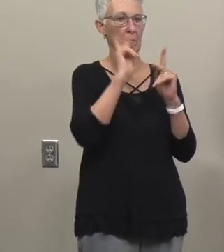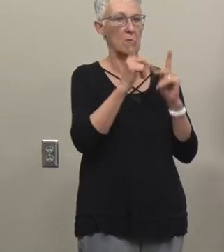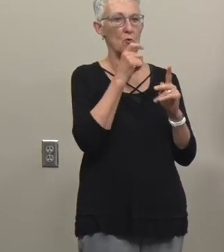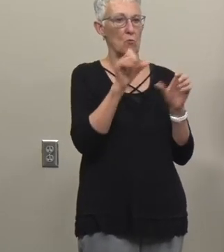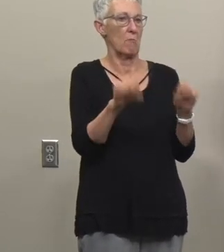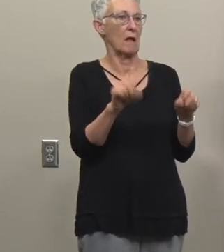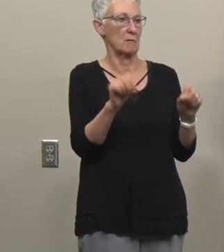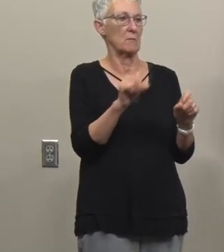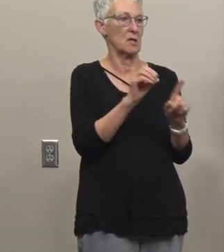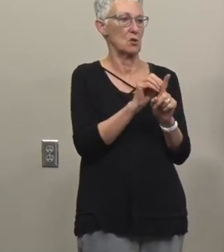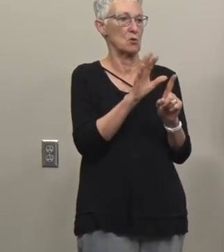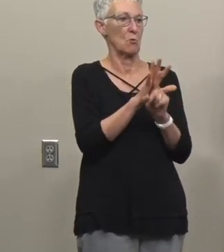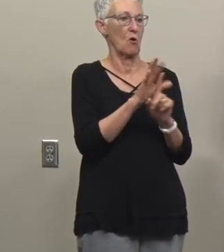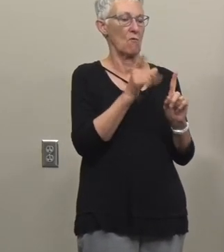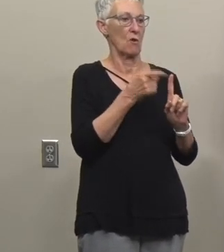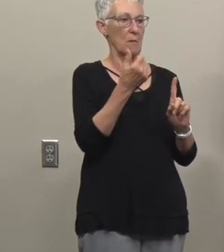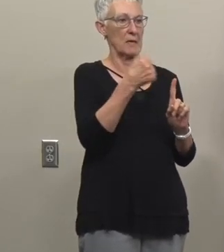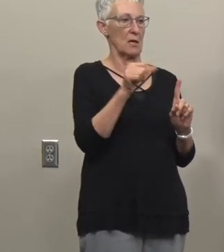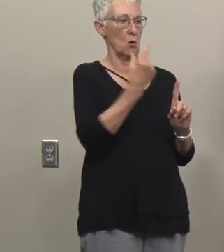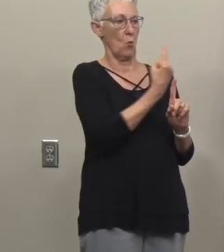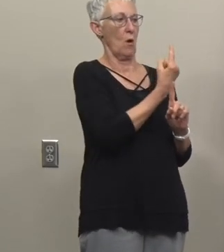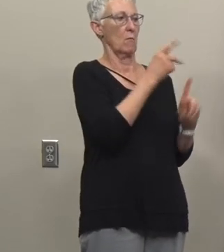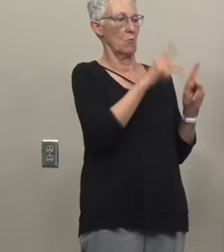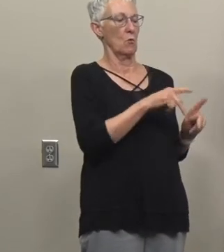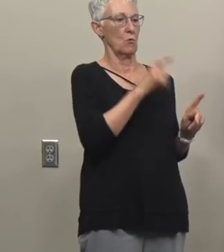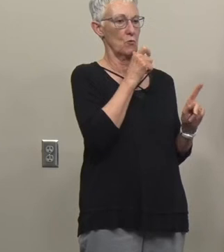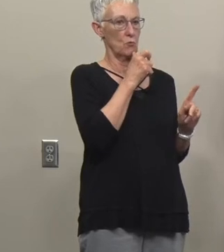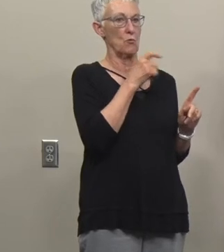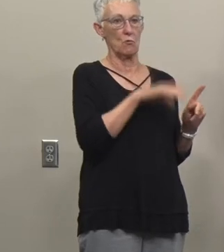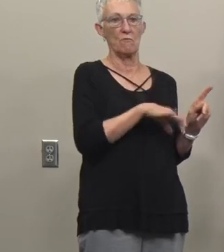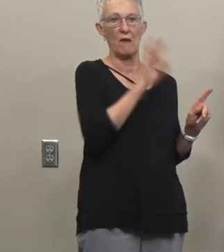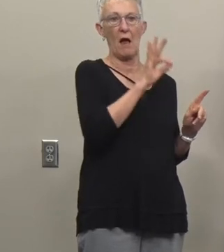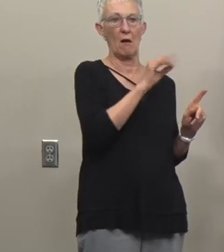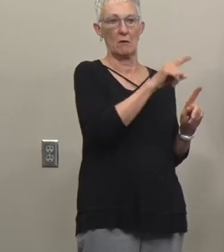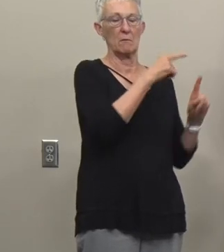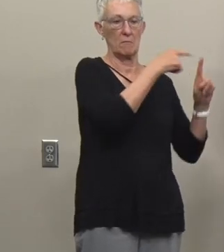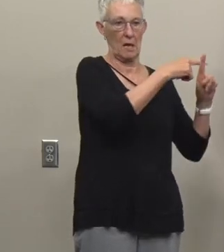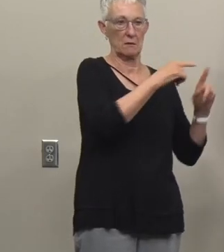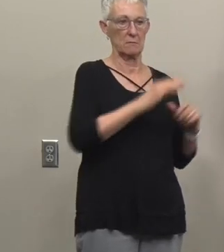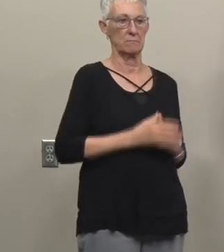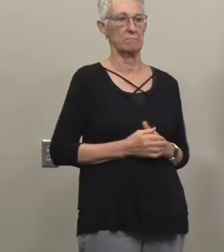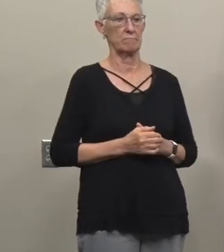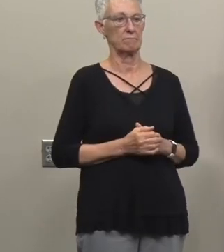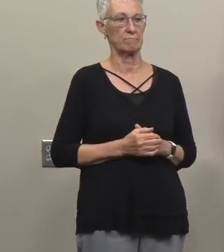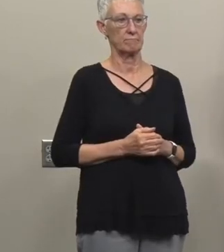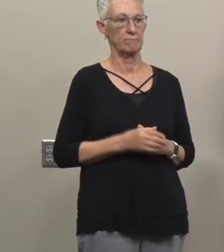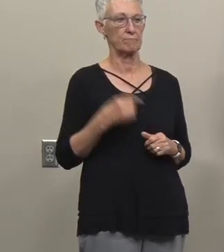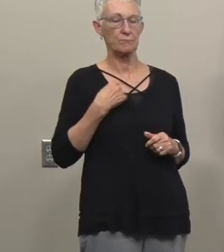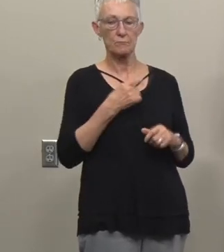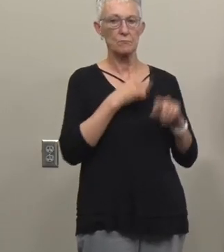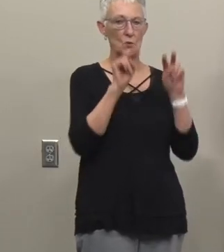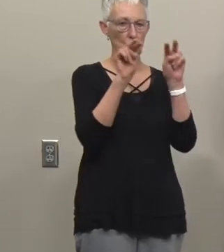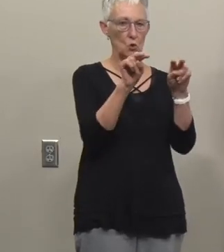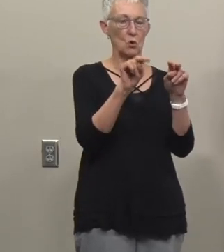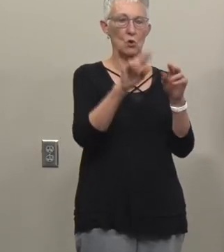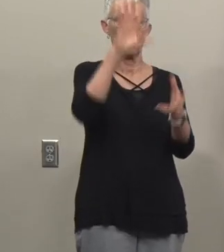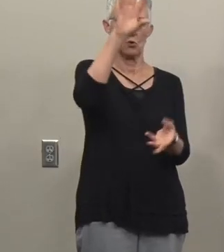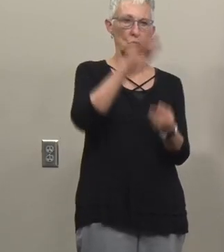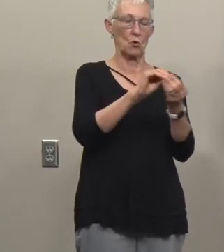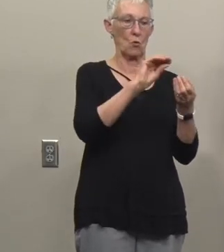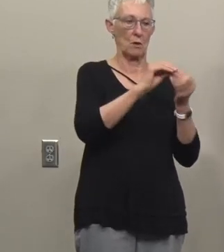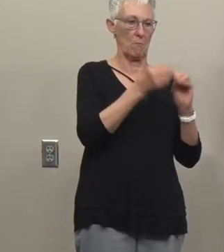consider is the capacity of our hospitals and our entire healthcare system. To determine this, we look at the total number of